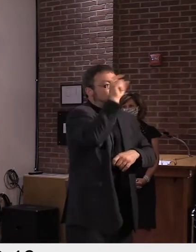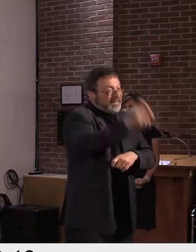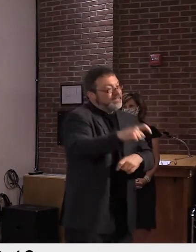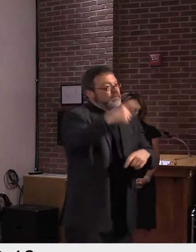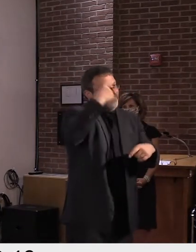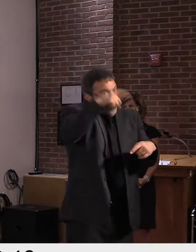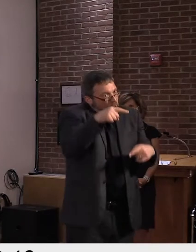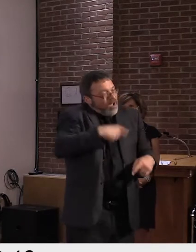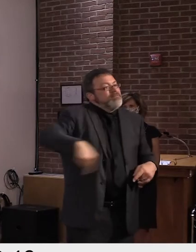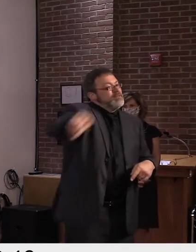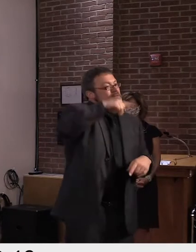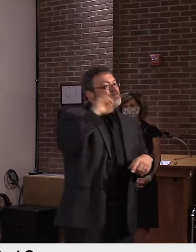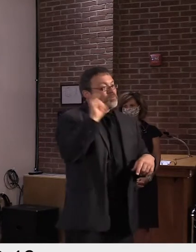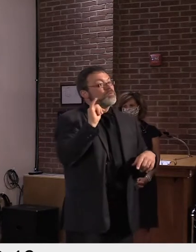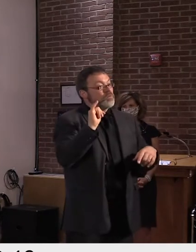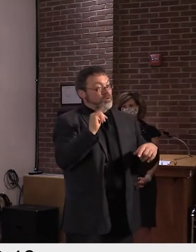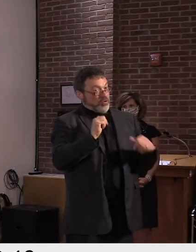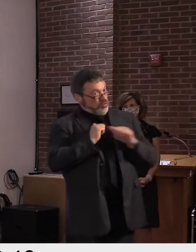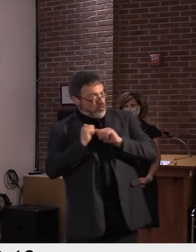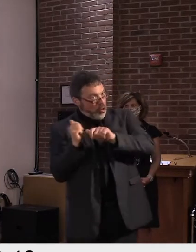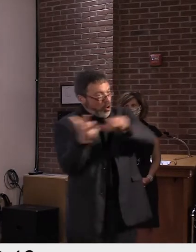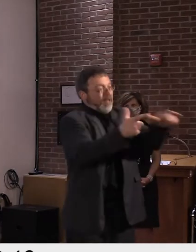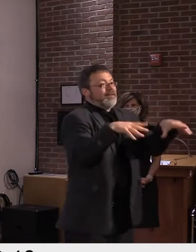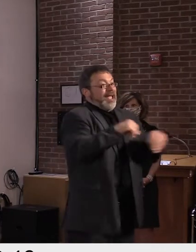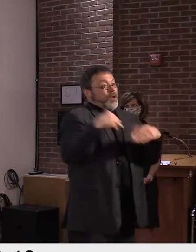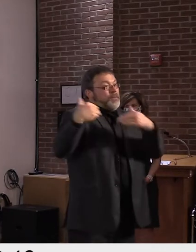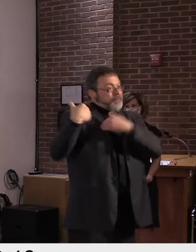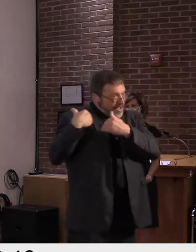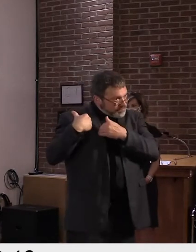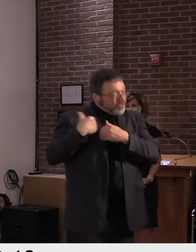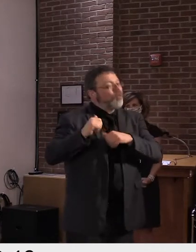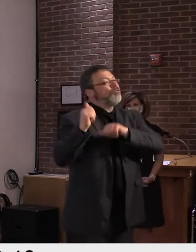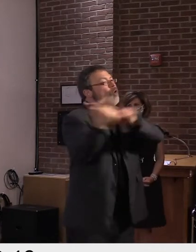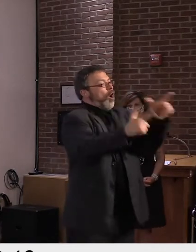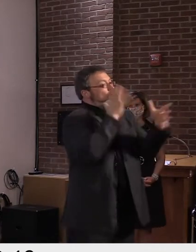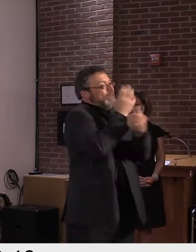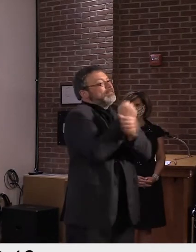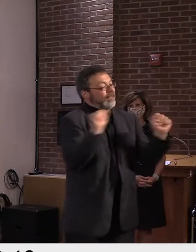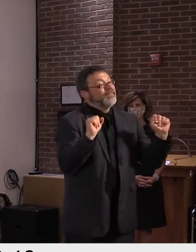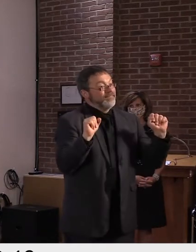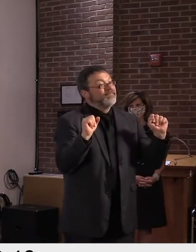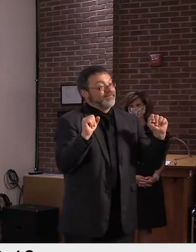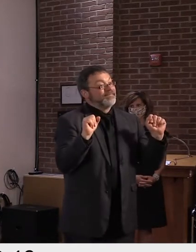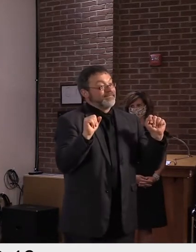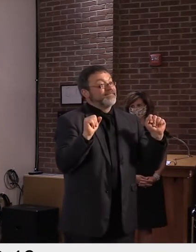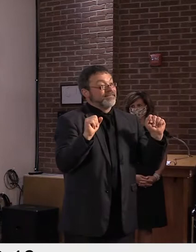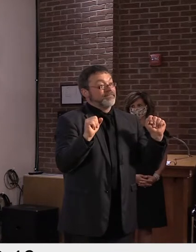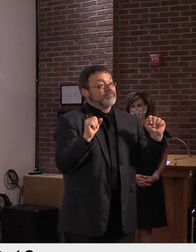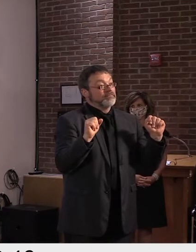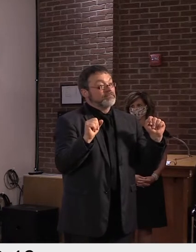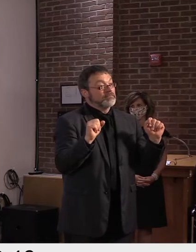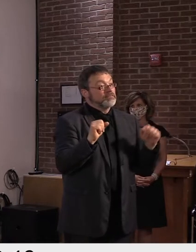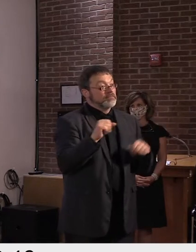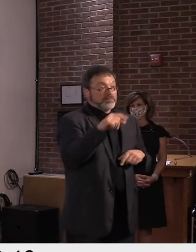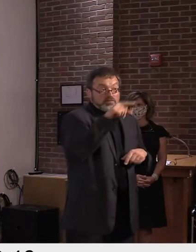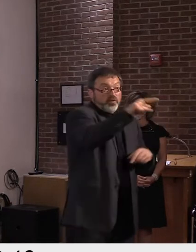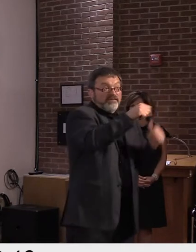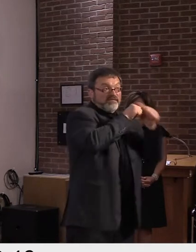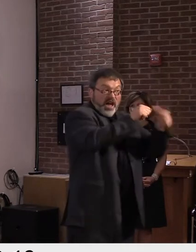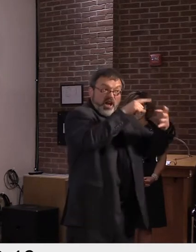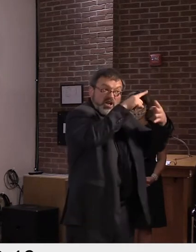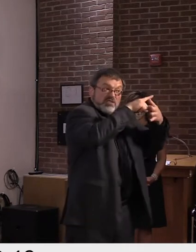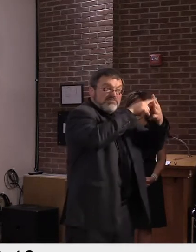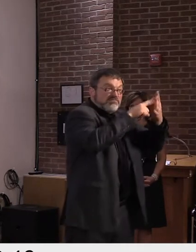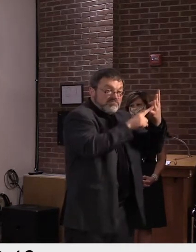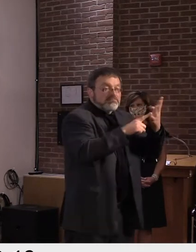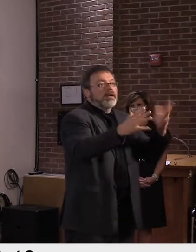better, understand that I recognize, having been a primary care physician for so many years, that behavior change